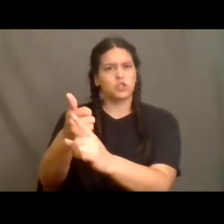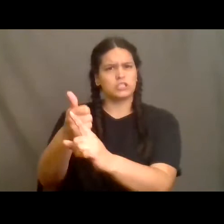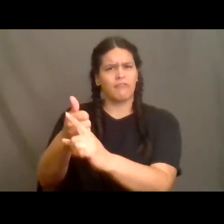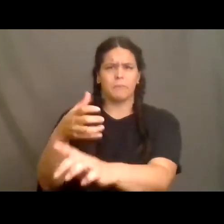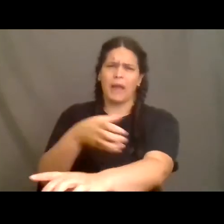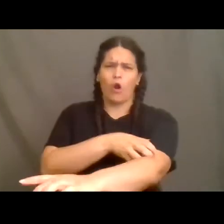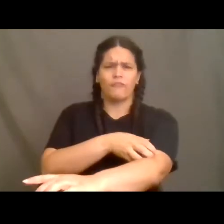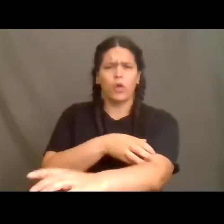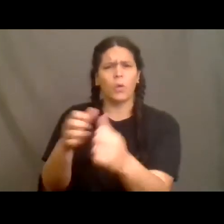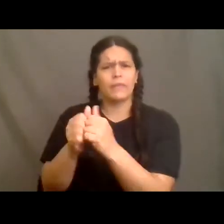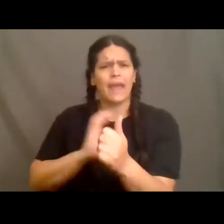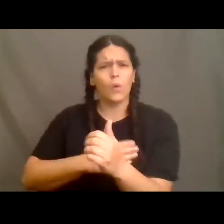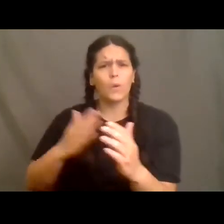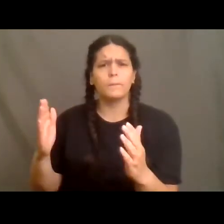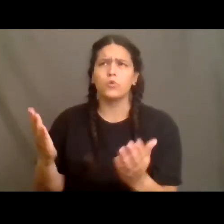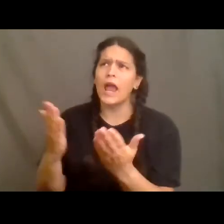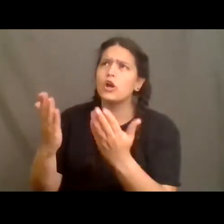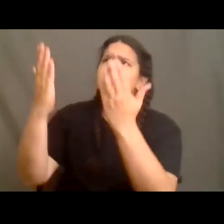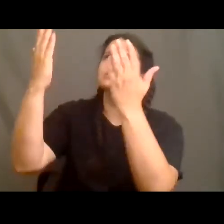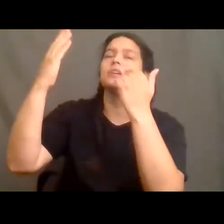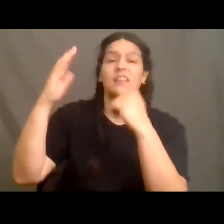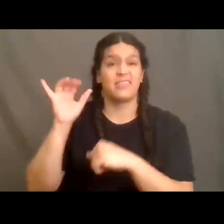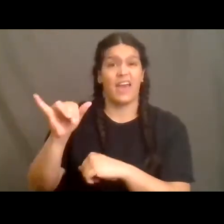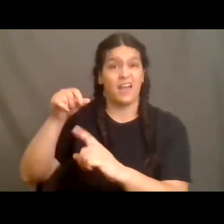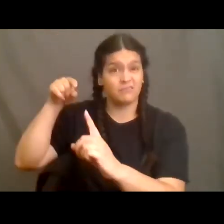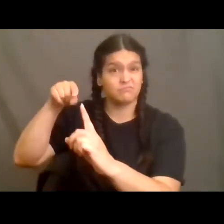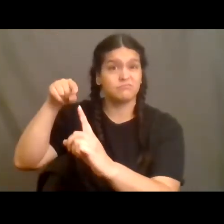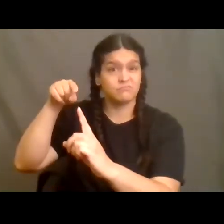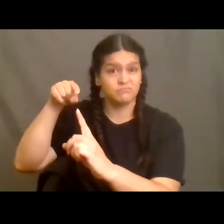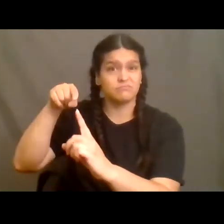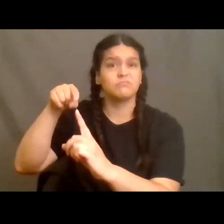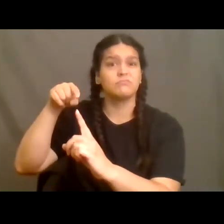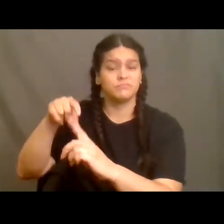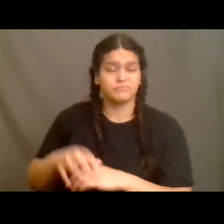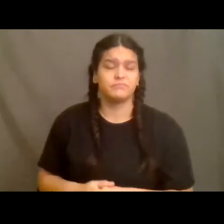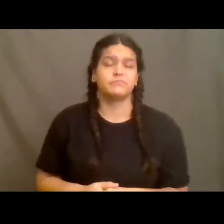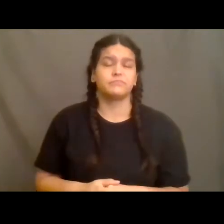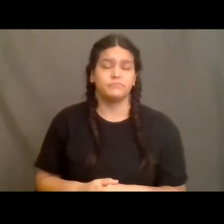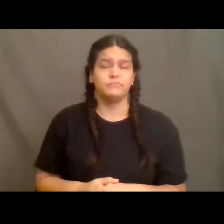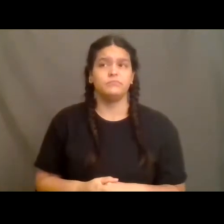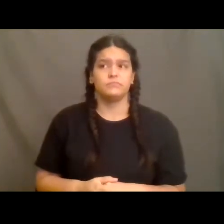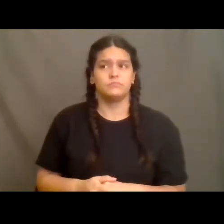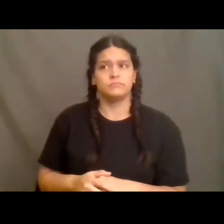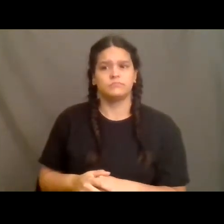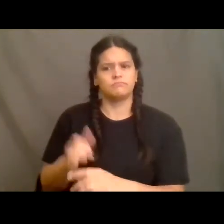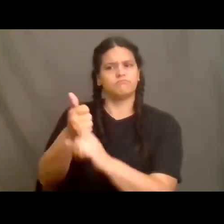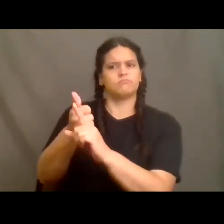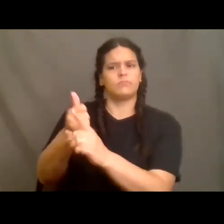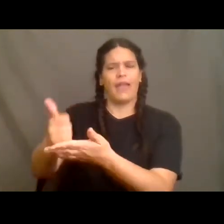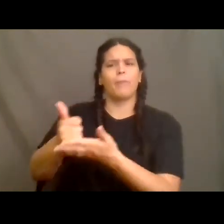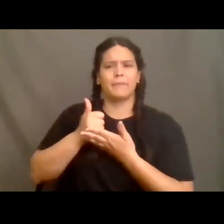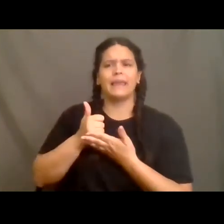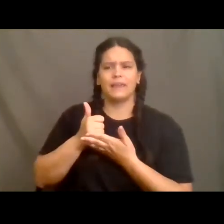prayers, and that right there, you know, is what I know has helped me to get through a lot,